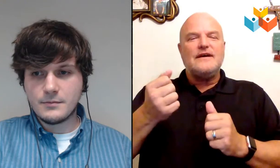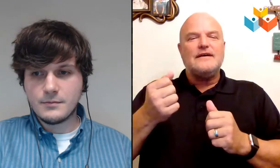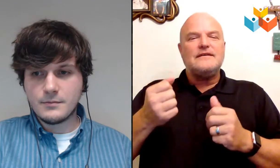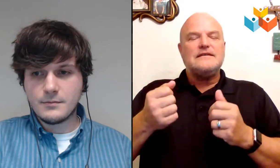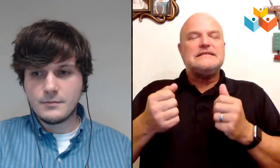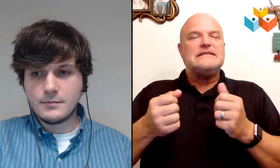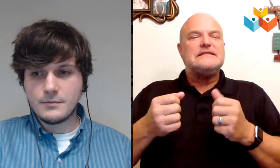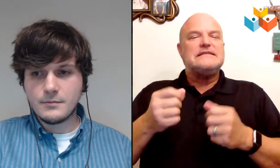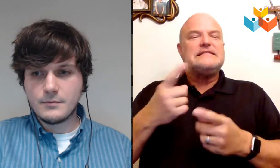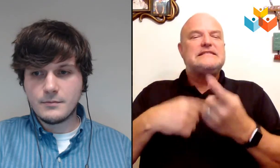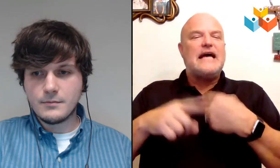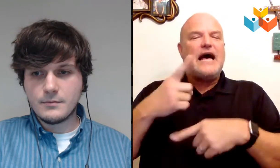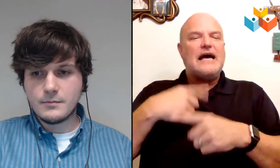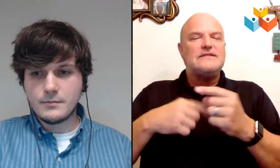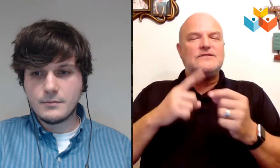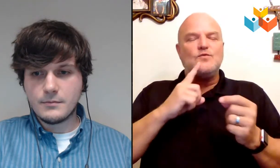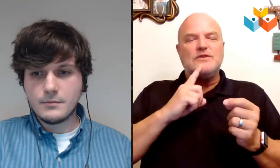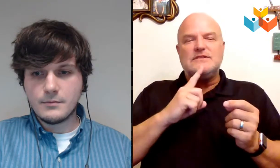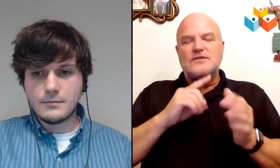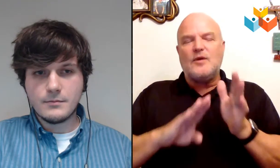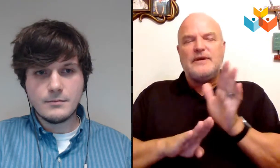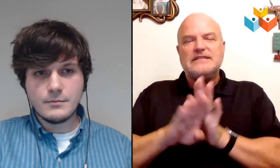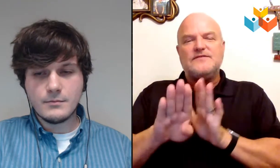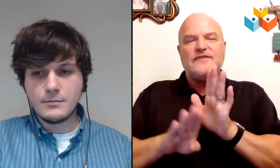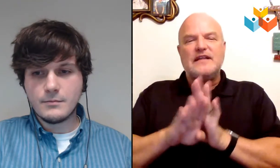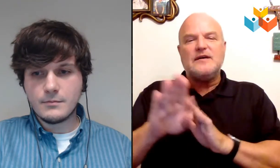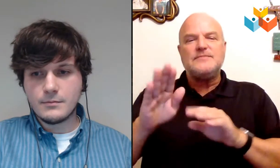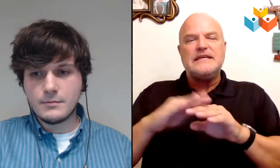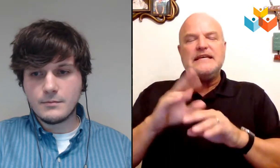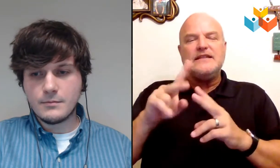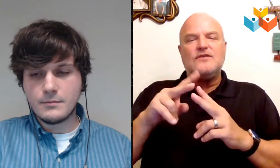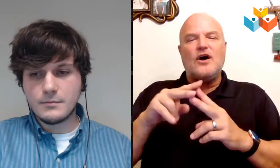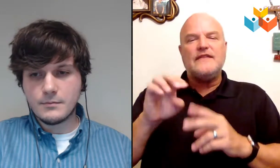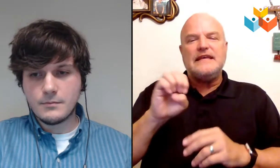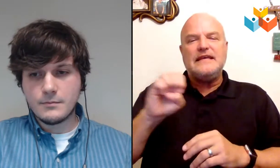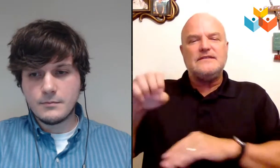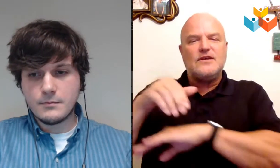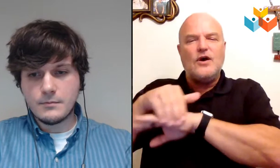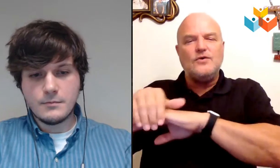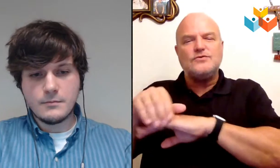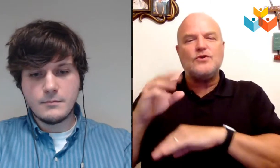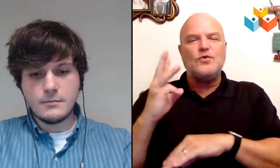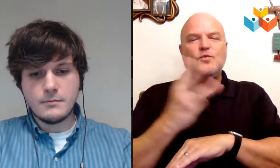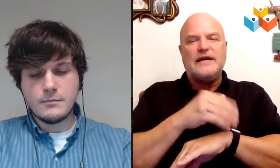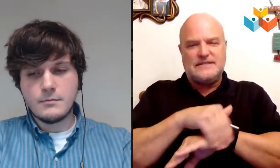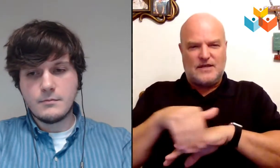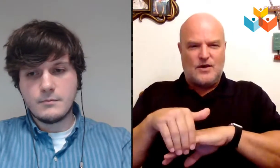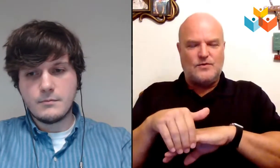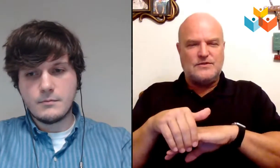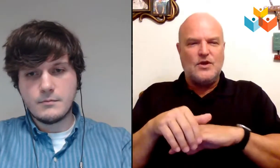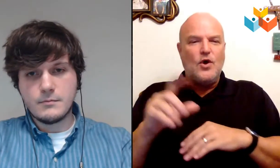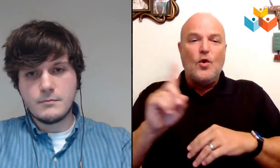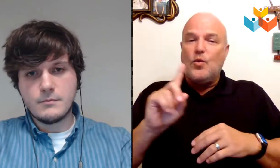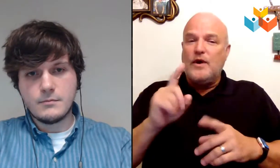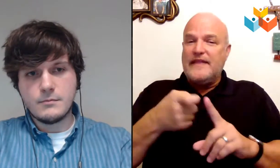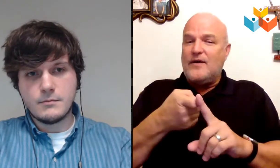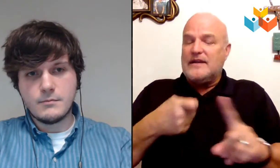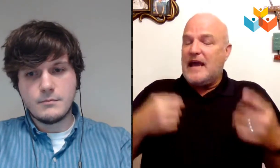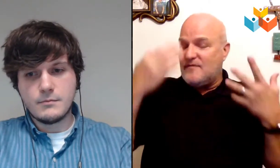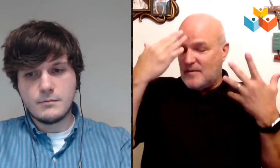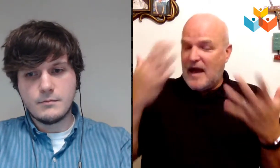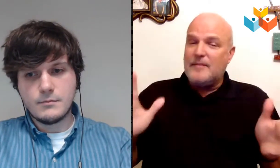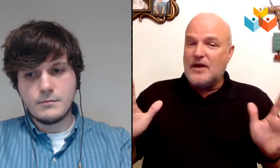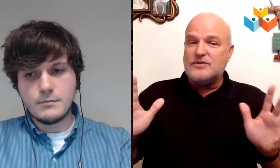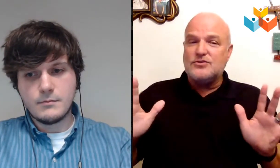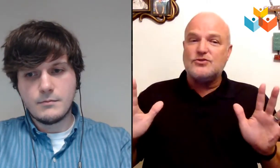most of the signs would start being developed either on the East Coast or West Coast. Where that